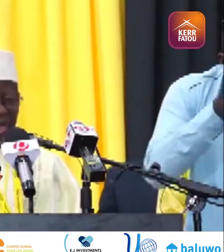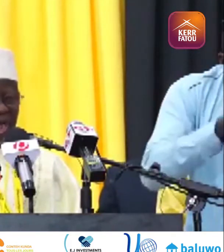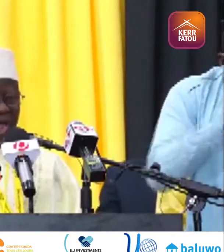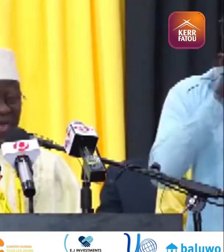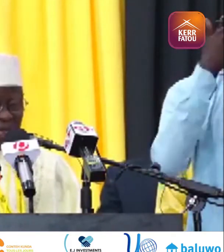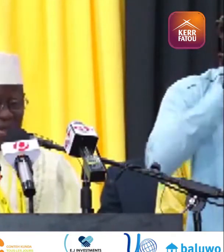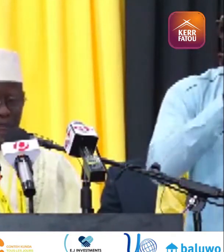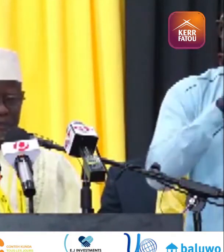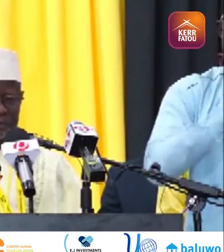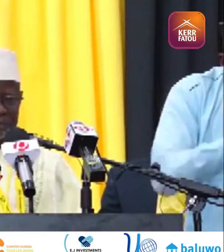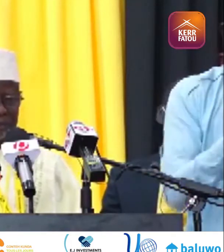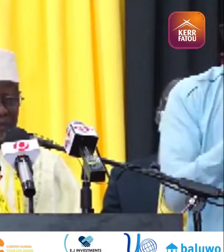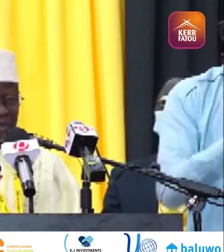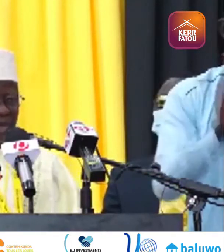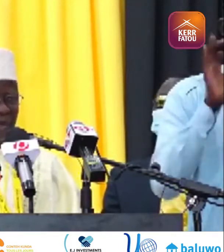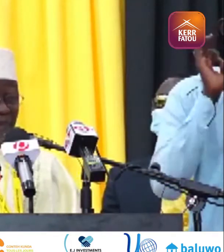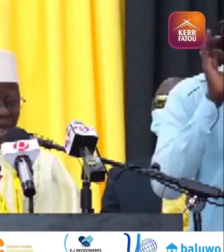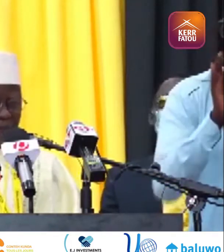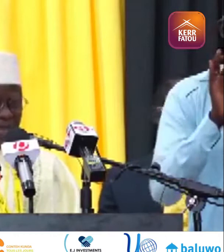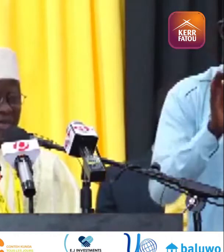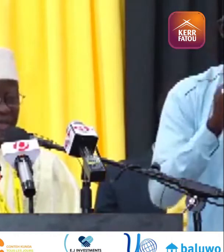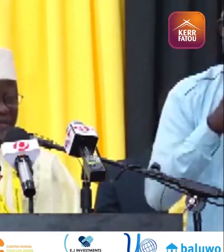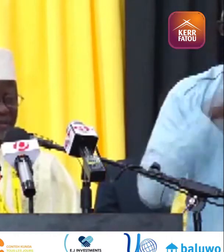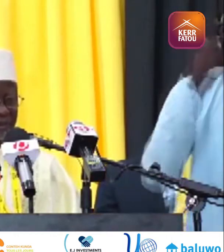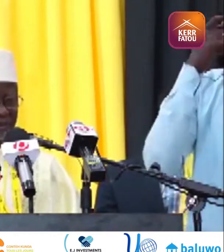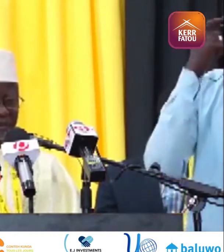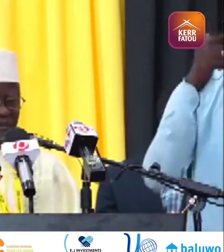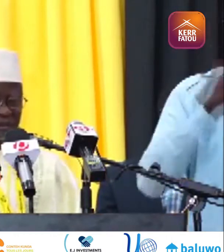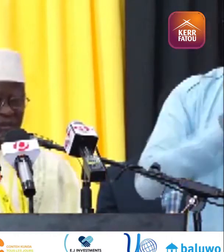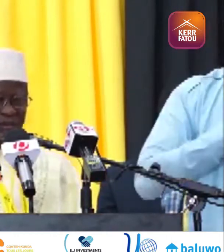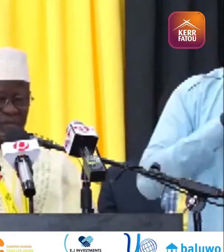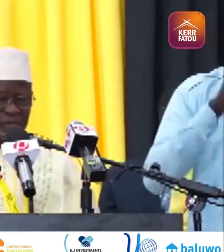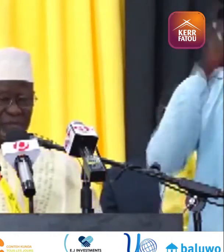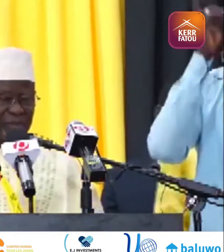standard. I claim that my party